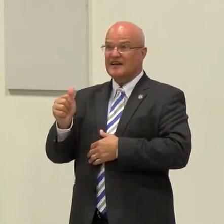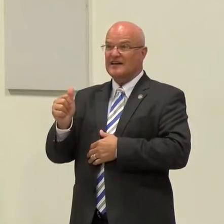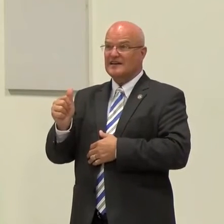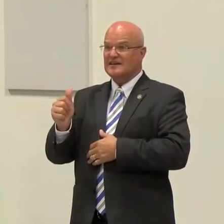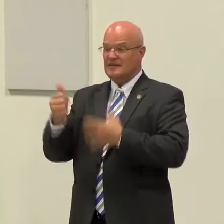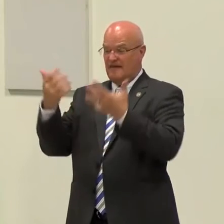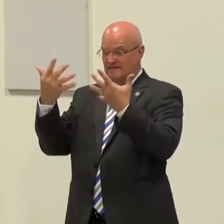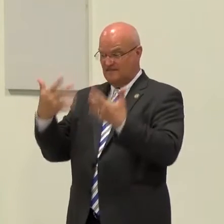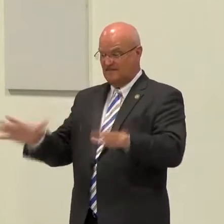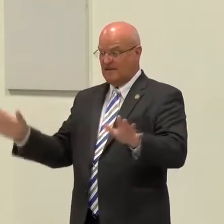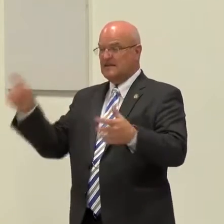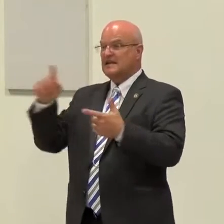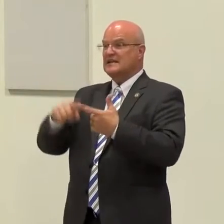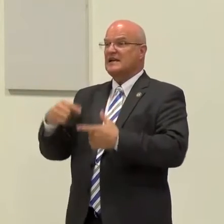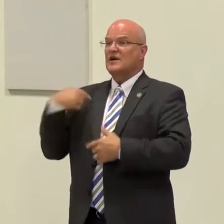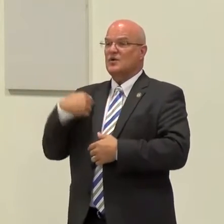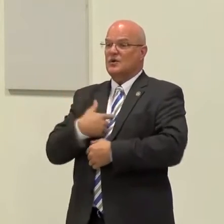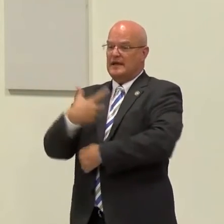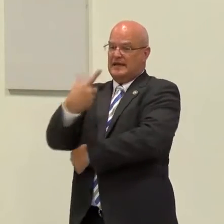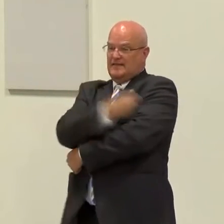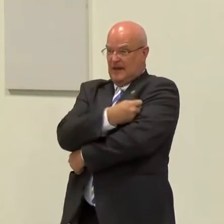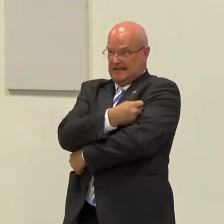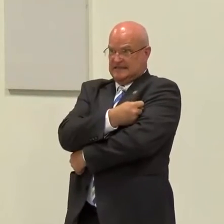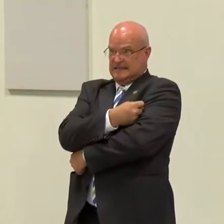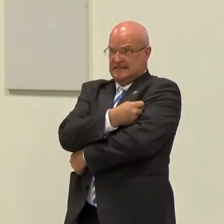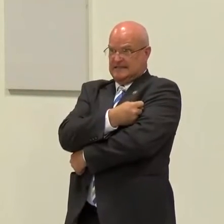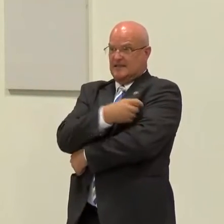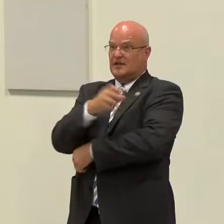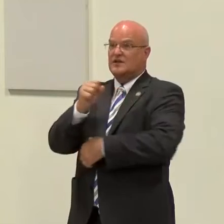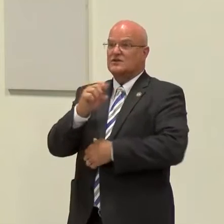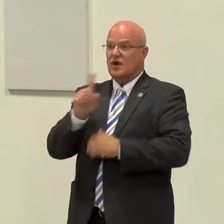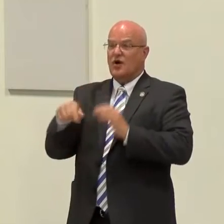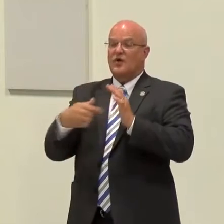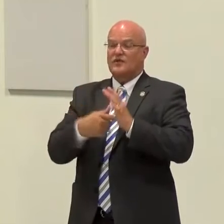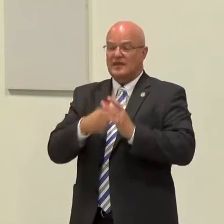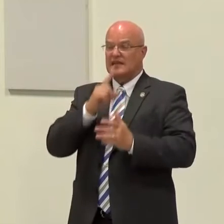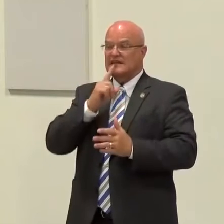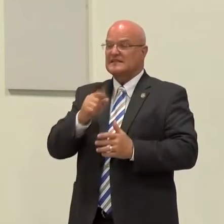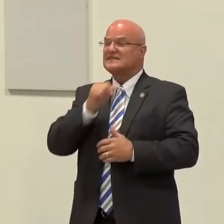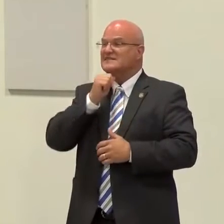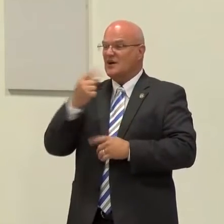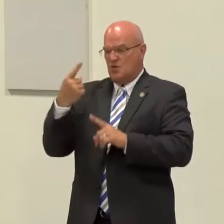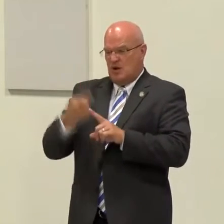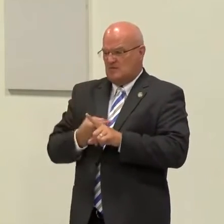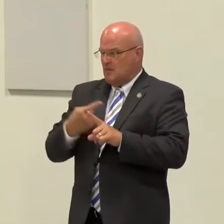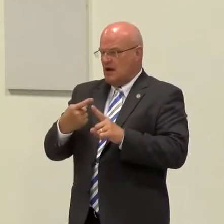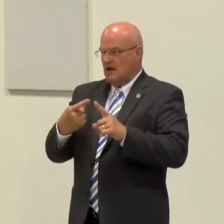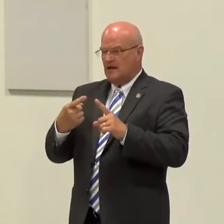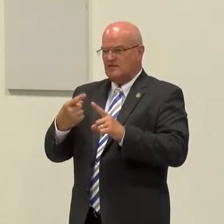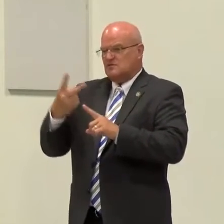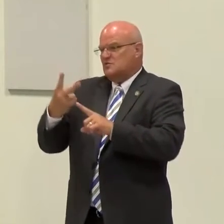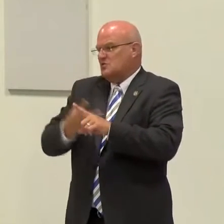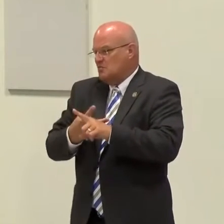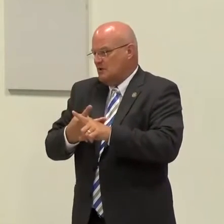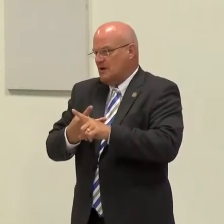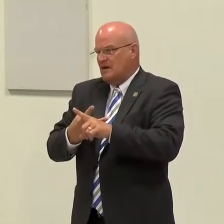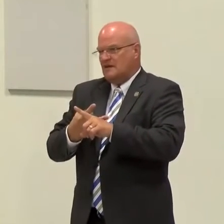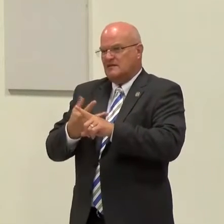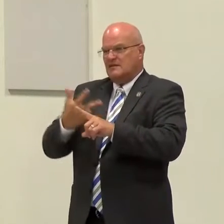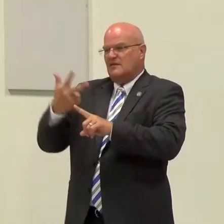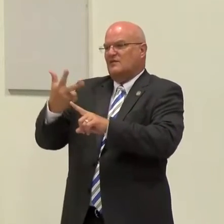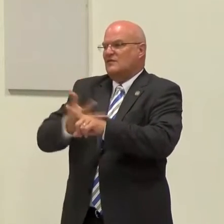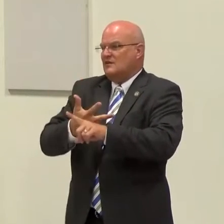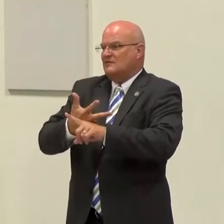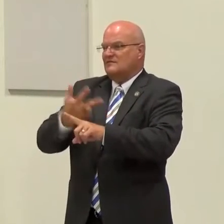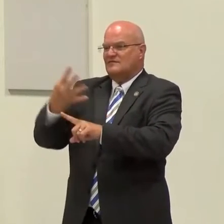be through this until we get the vaccine. And so this is not just a 1 month fight, 2 months, 3 months, 5